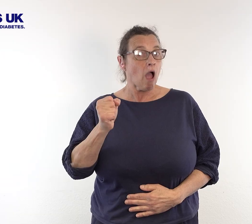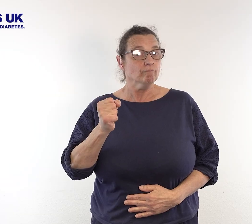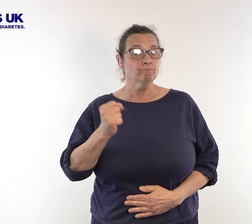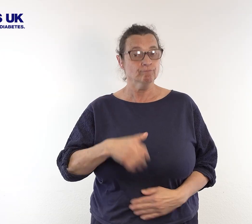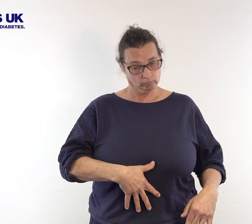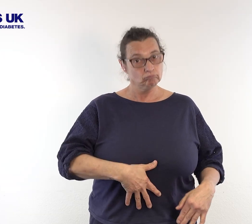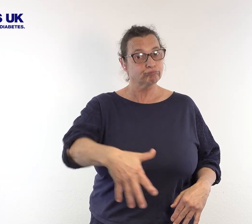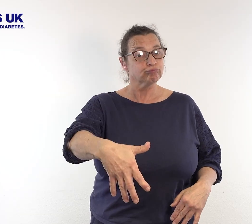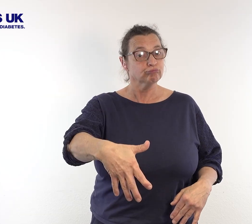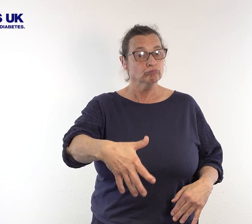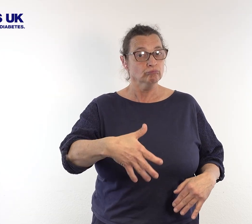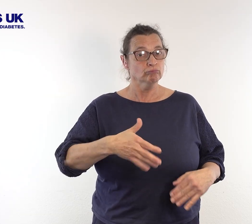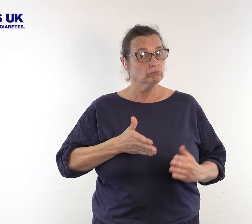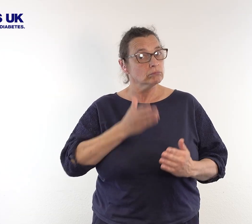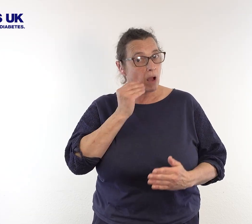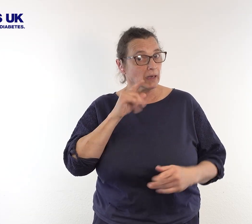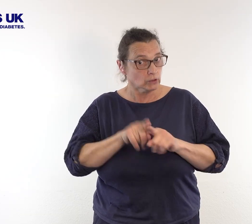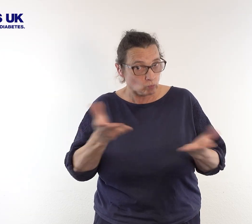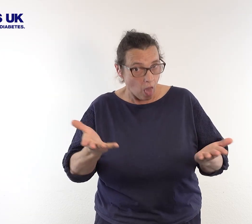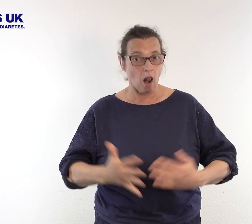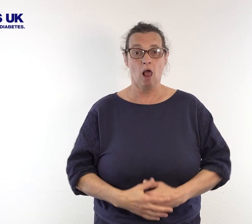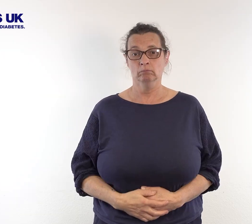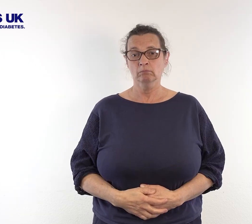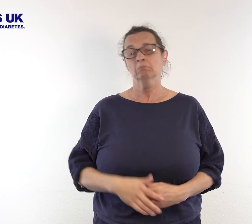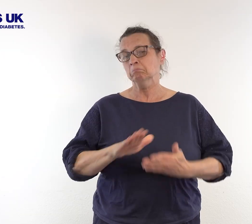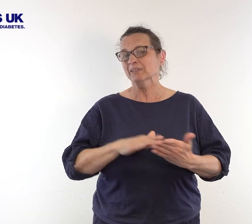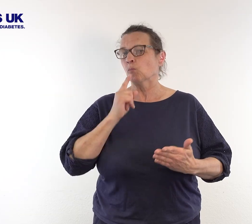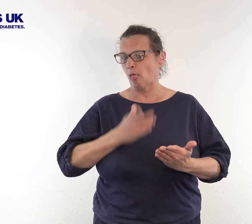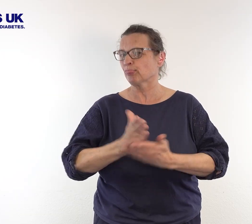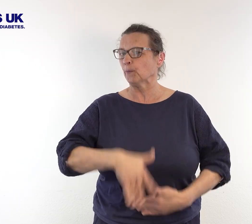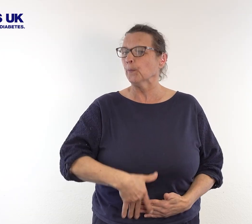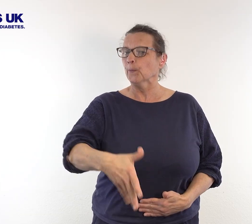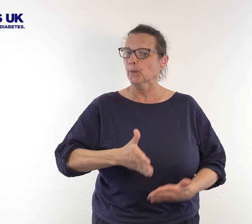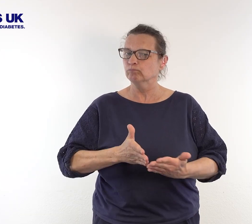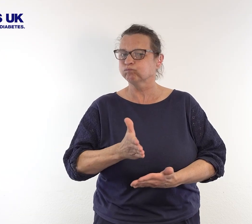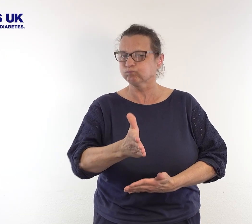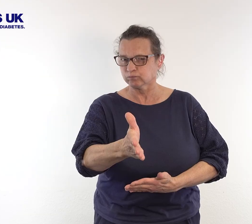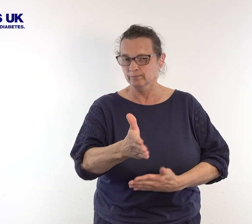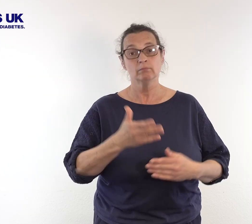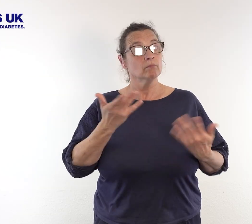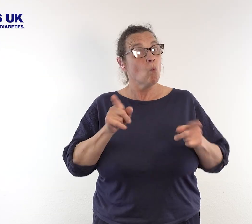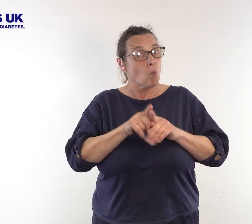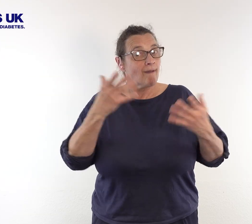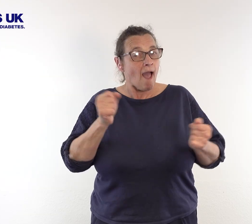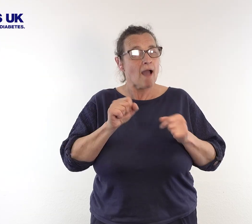common types, which are called type 1 or type 2. There is also gestational diabetes, which is diabetes that can develop